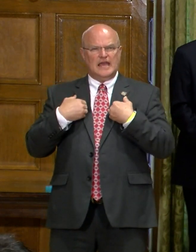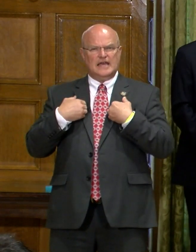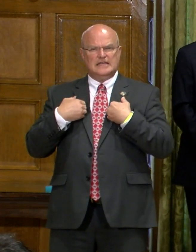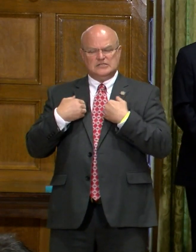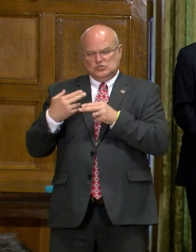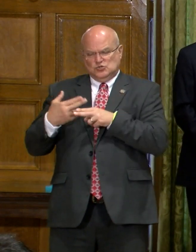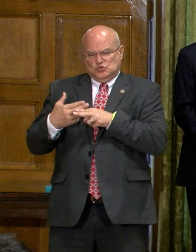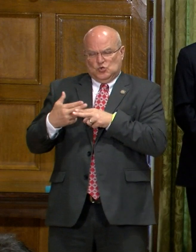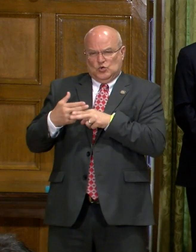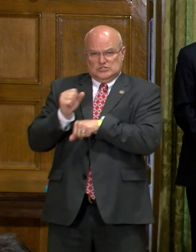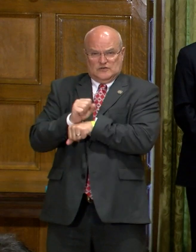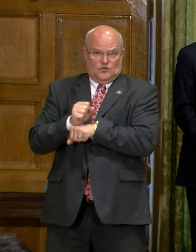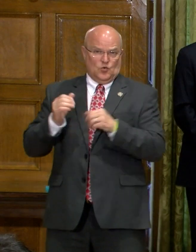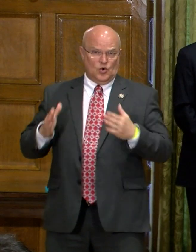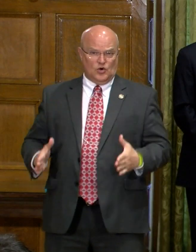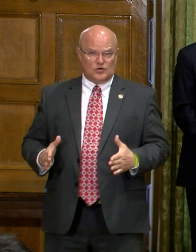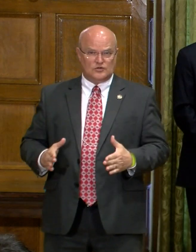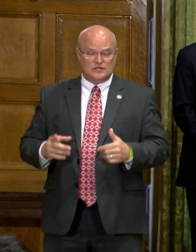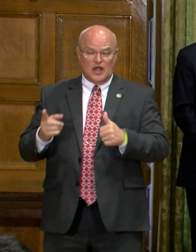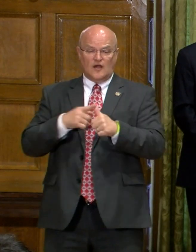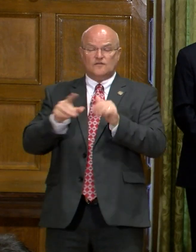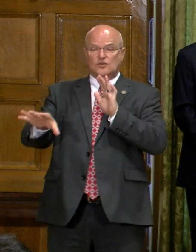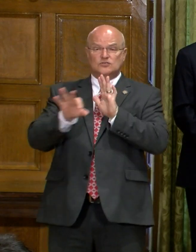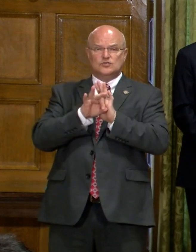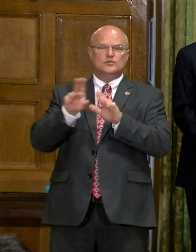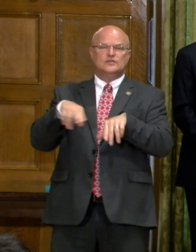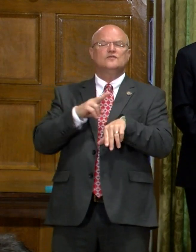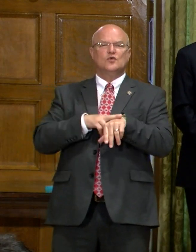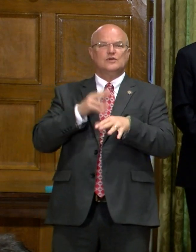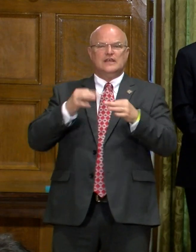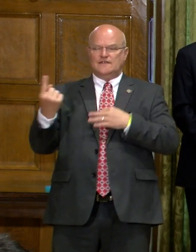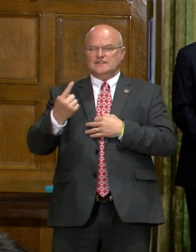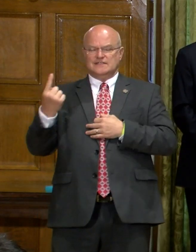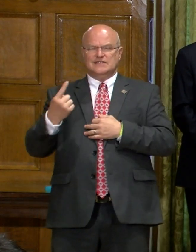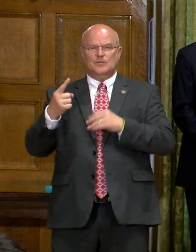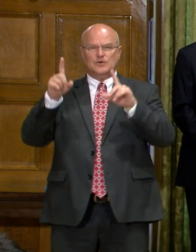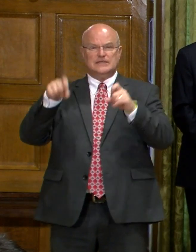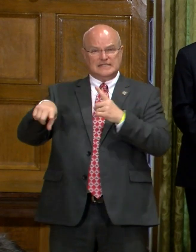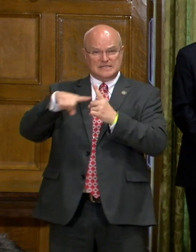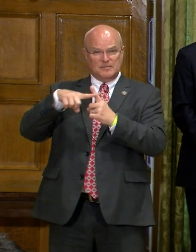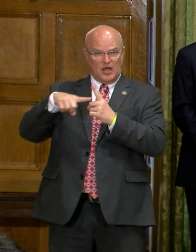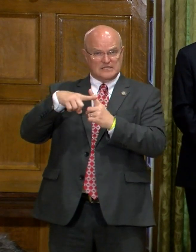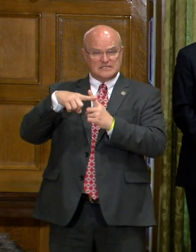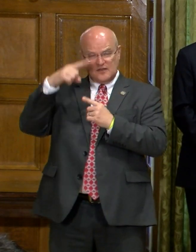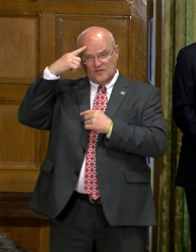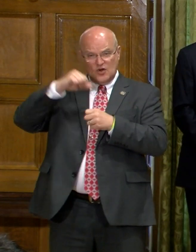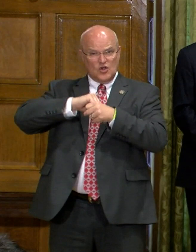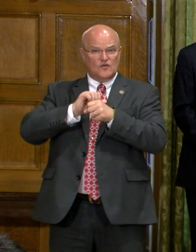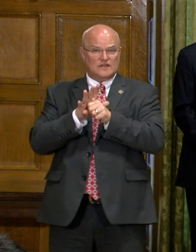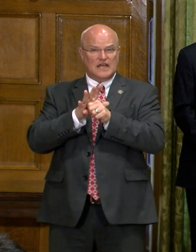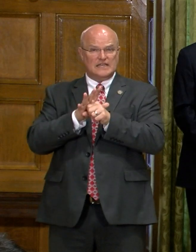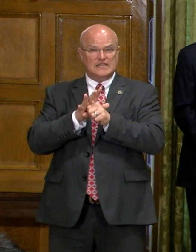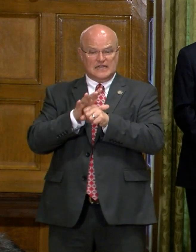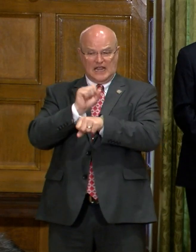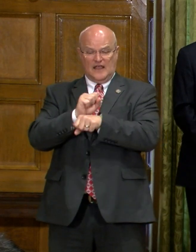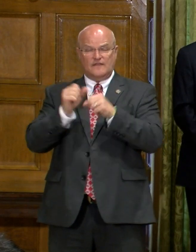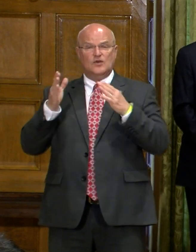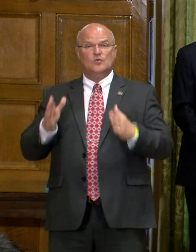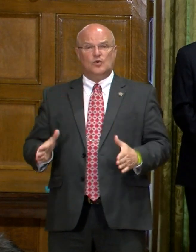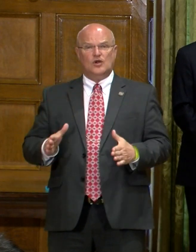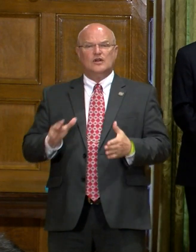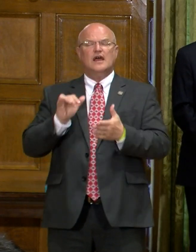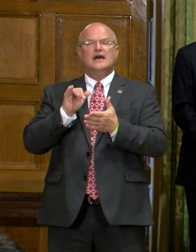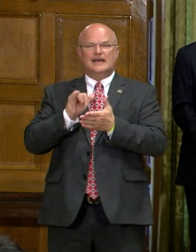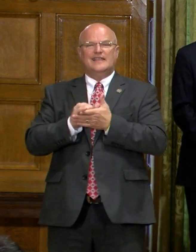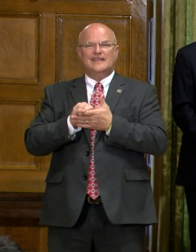critical shortages of workers. Our first choice, of course, would be if someone tests positive for COVID-19 and they're a worker there,